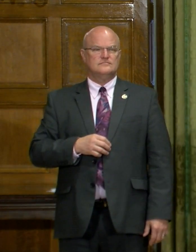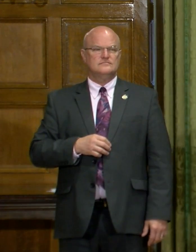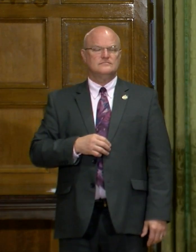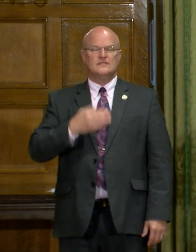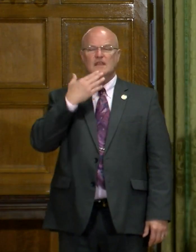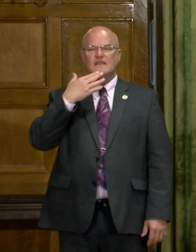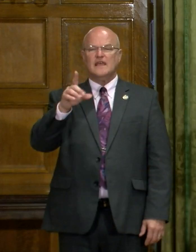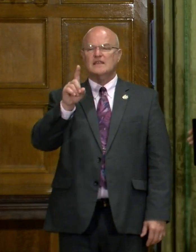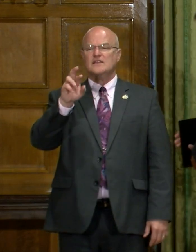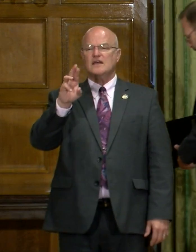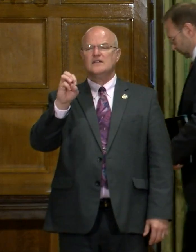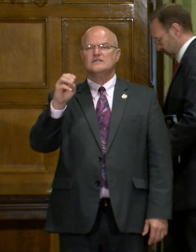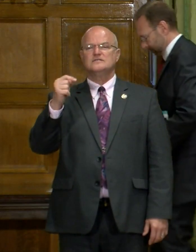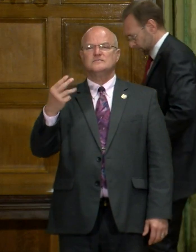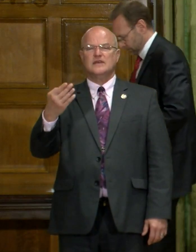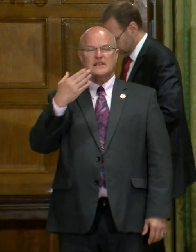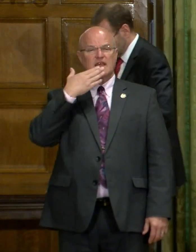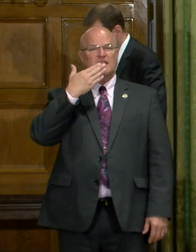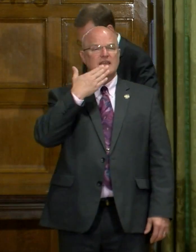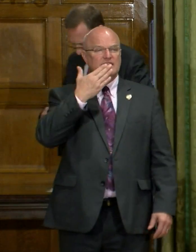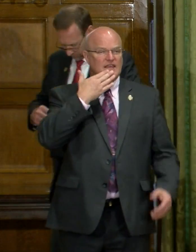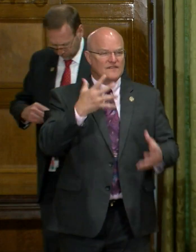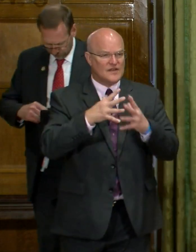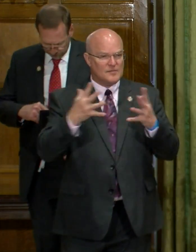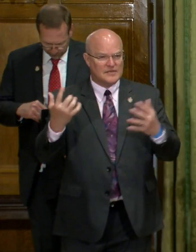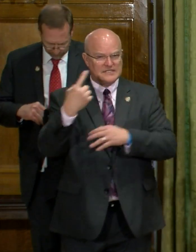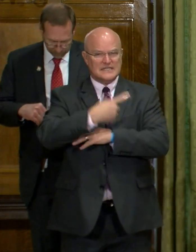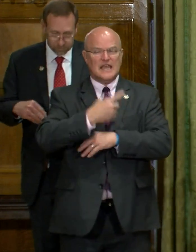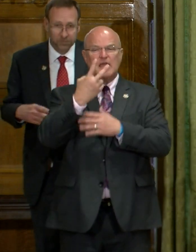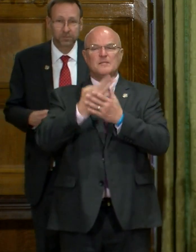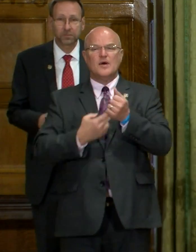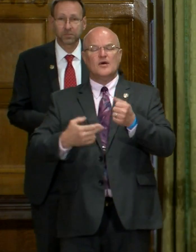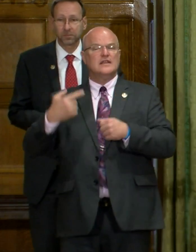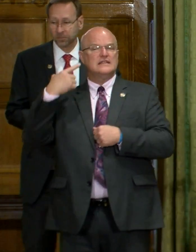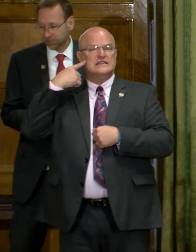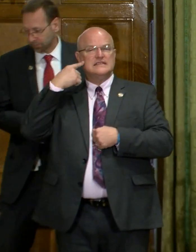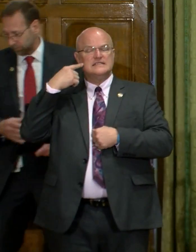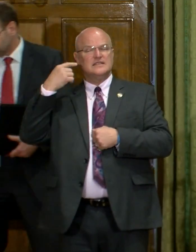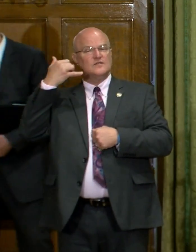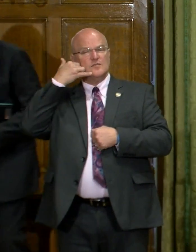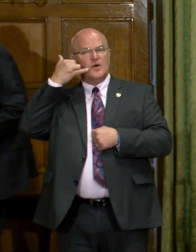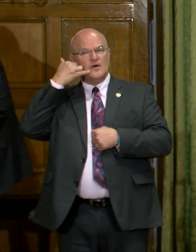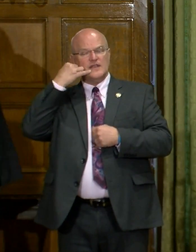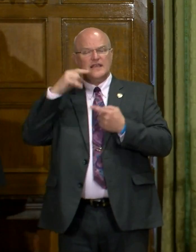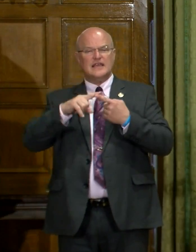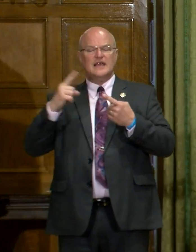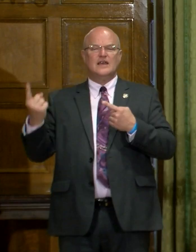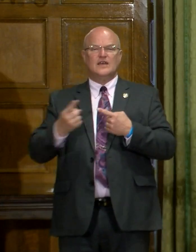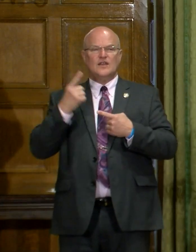Thank you, Dr. Smith. And with that, thank you all very much today, both those that are listening remotely